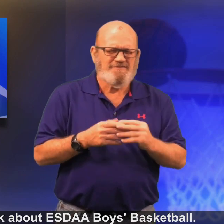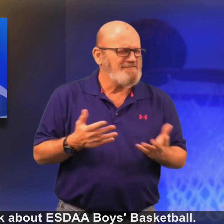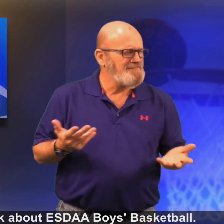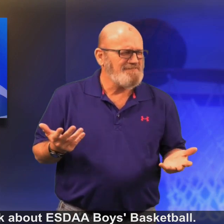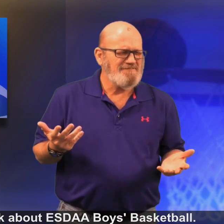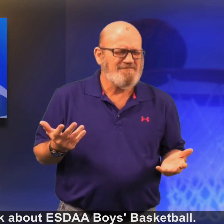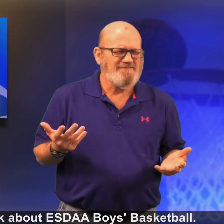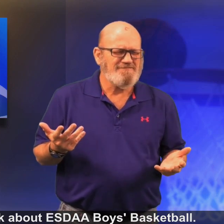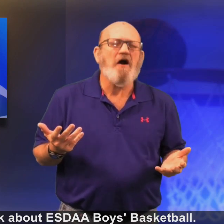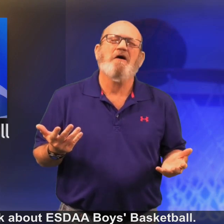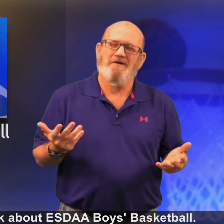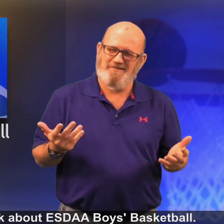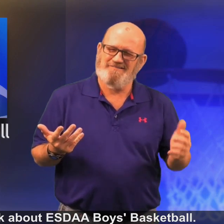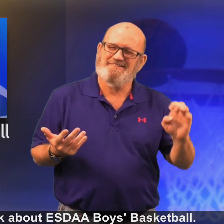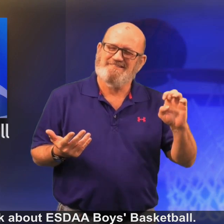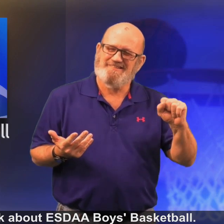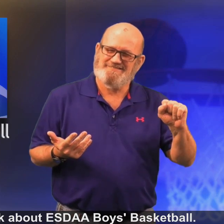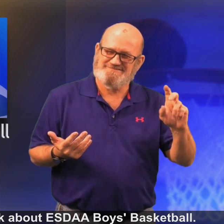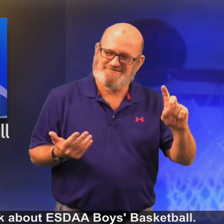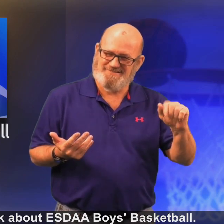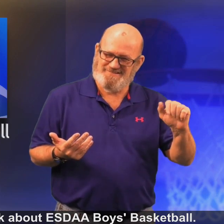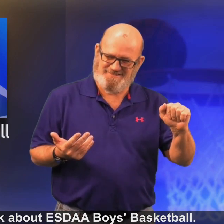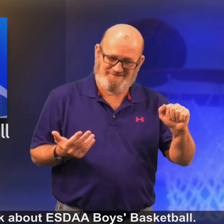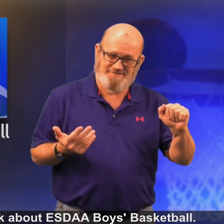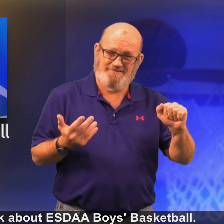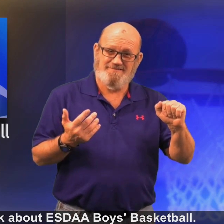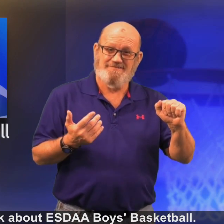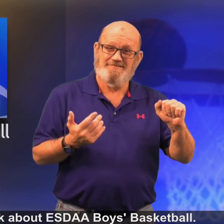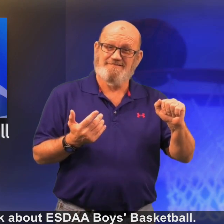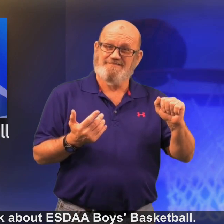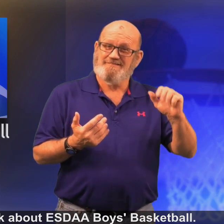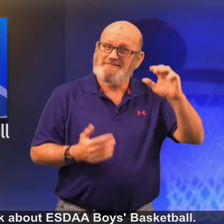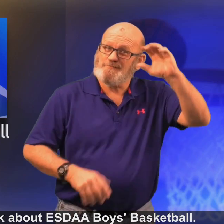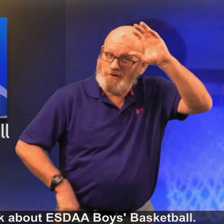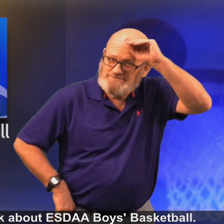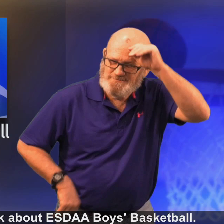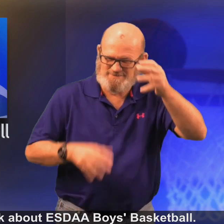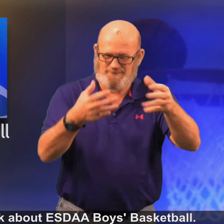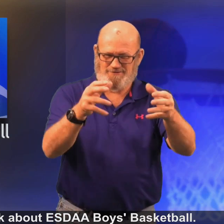Today I'd like to talk about ESDAA Boys Basketball.